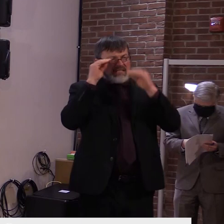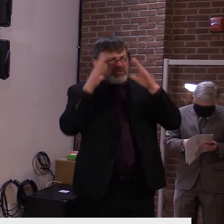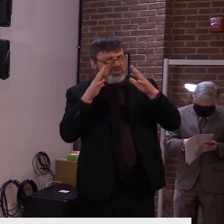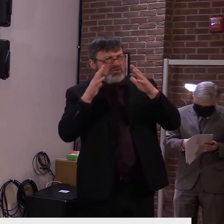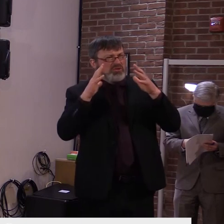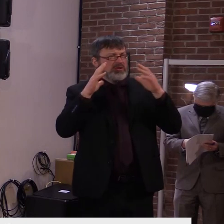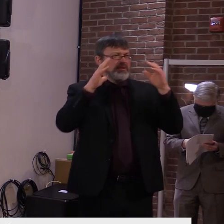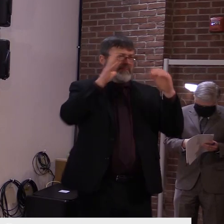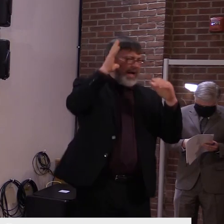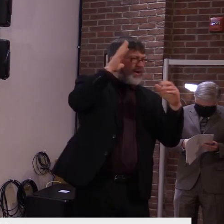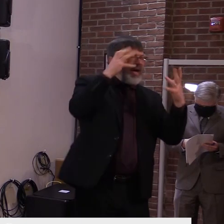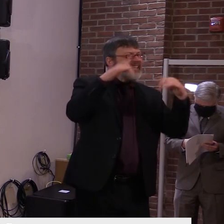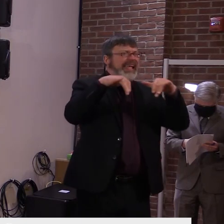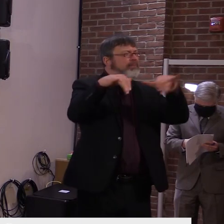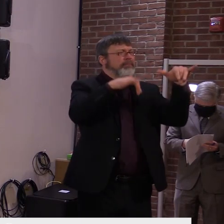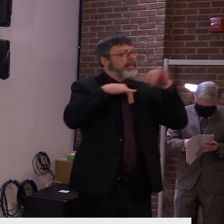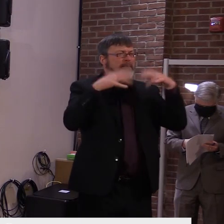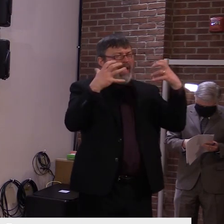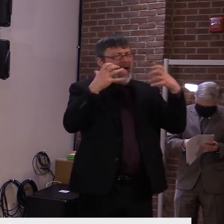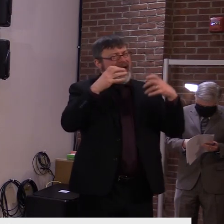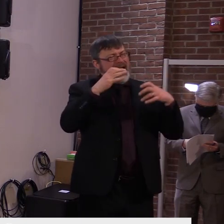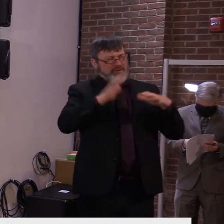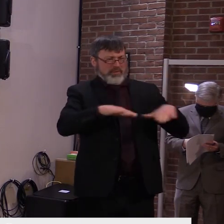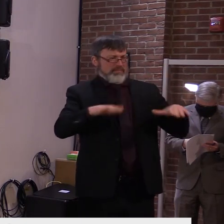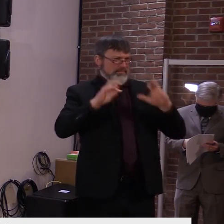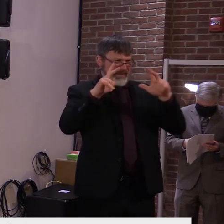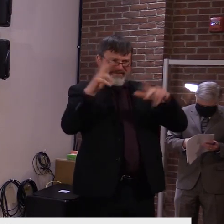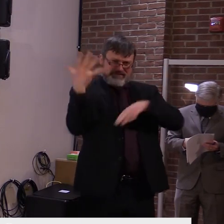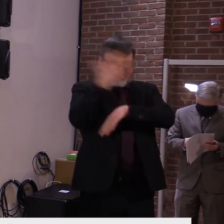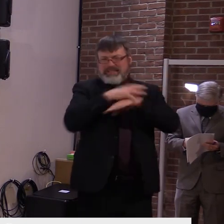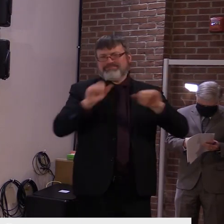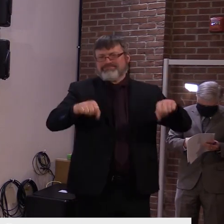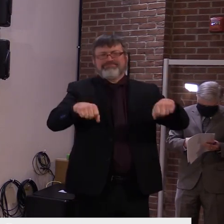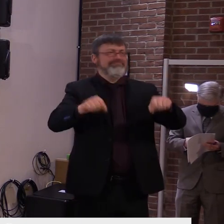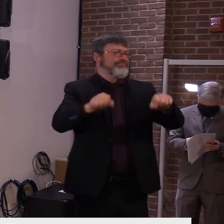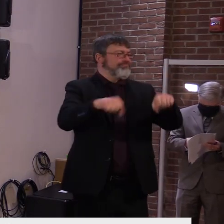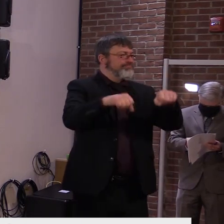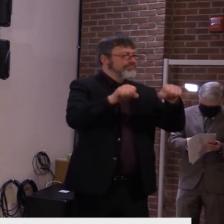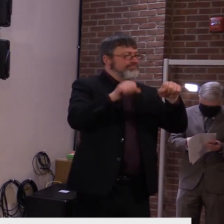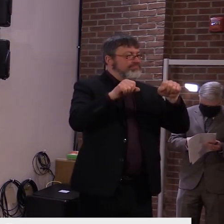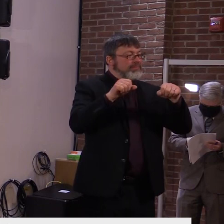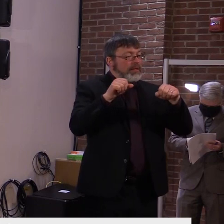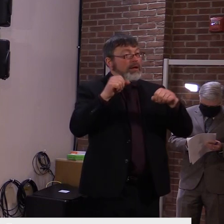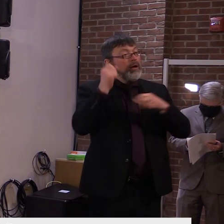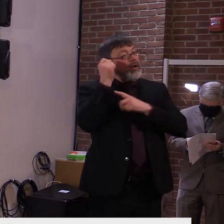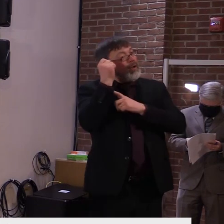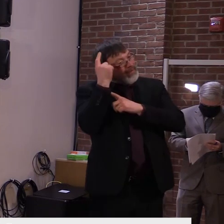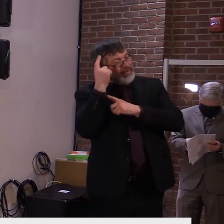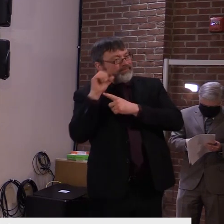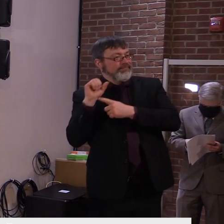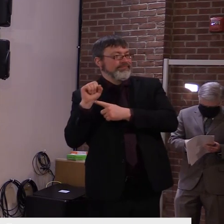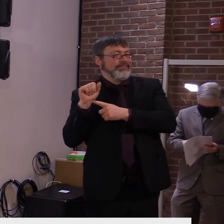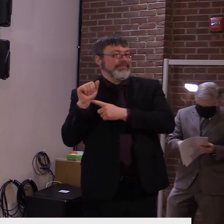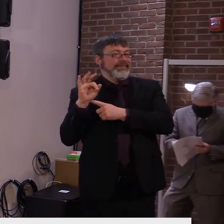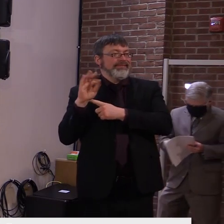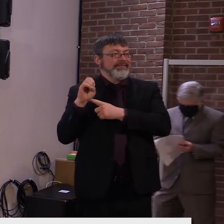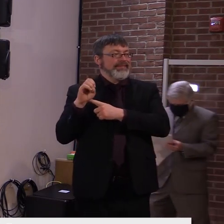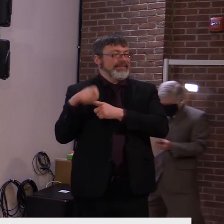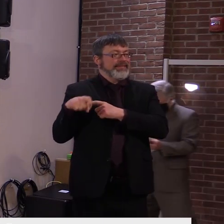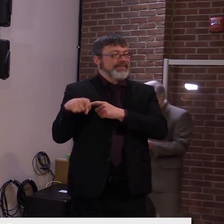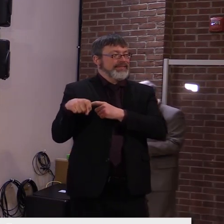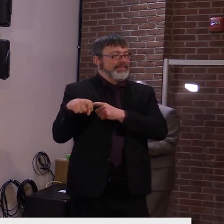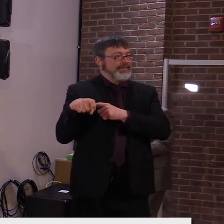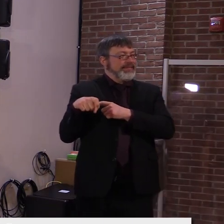the kids. They just want it to be safe in order to do so. We think that this was a major obstacle in providing for